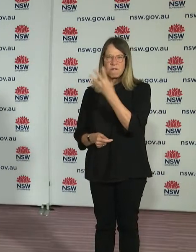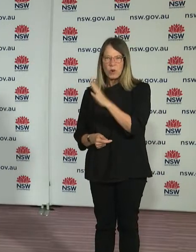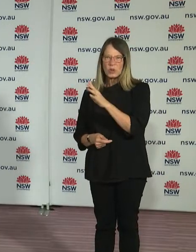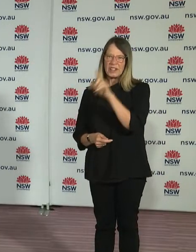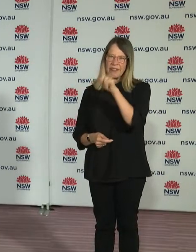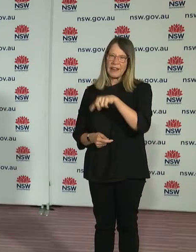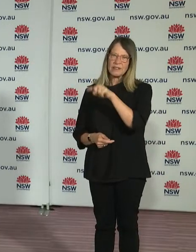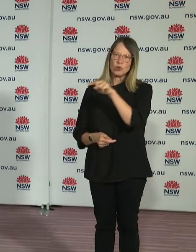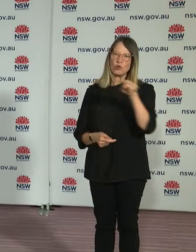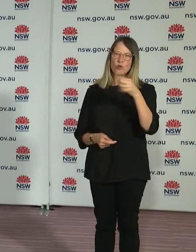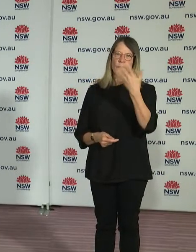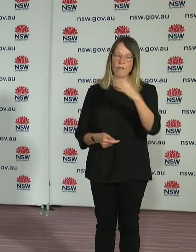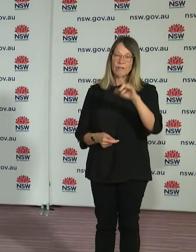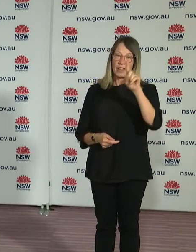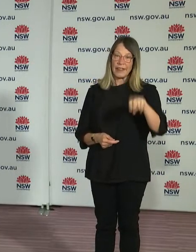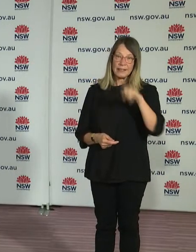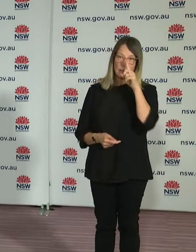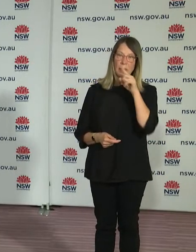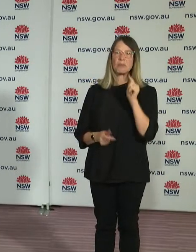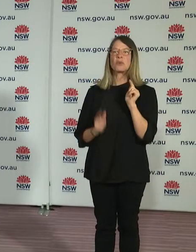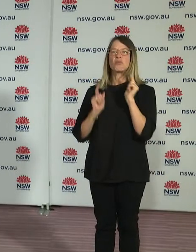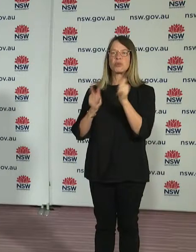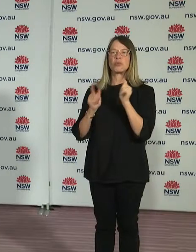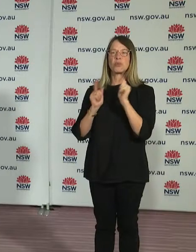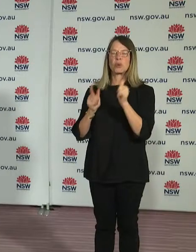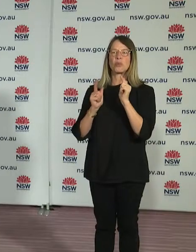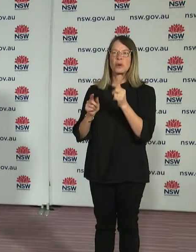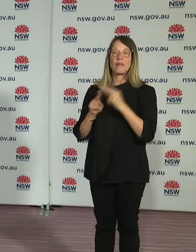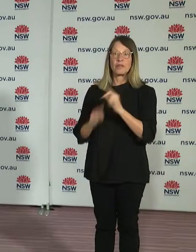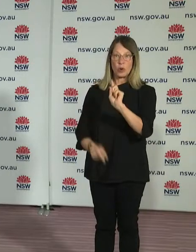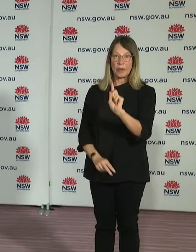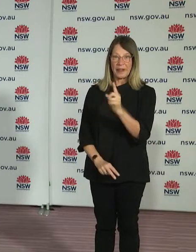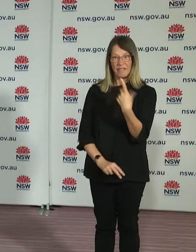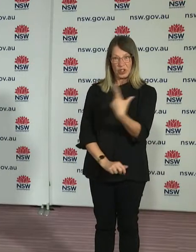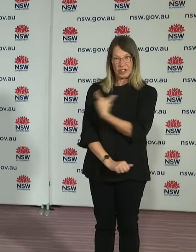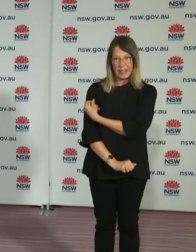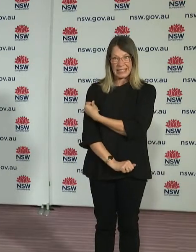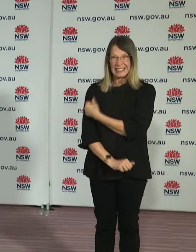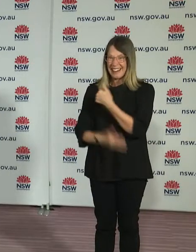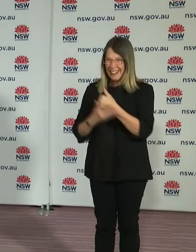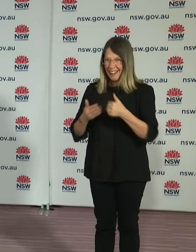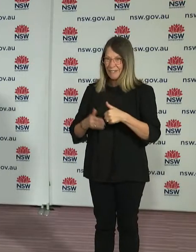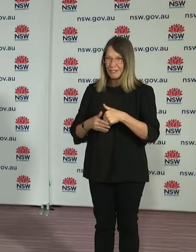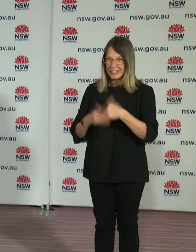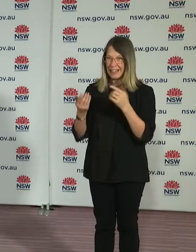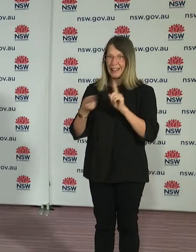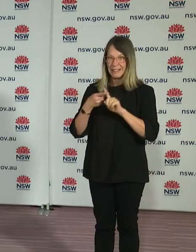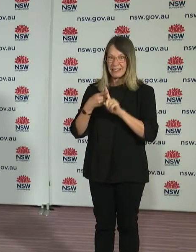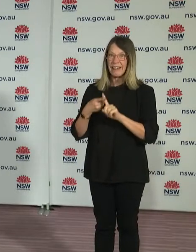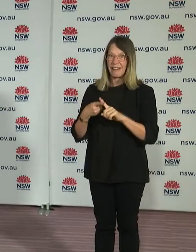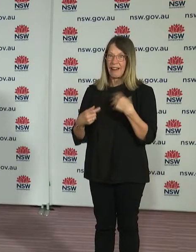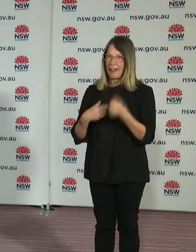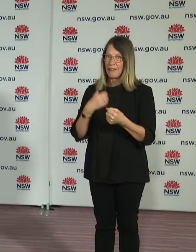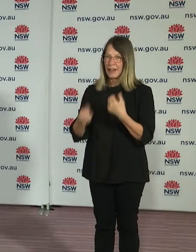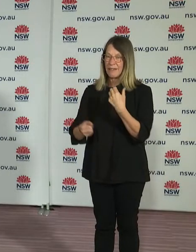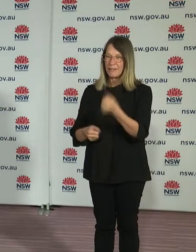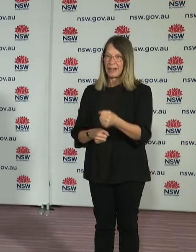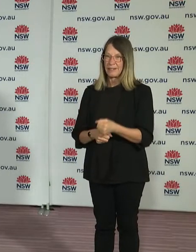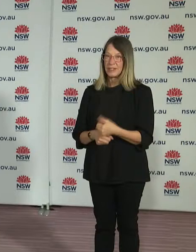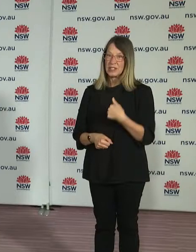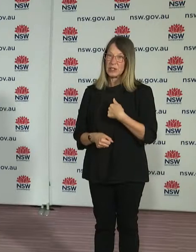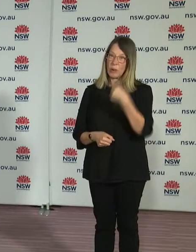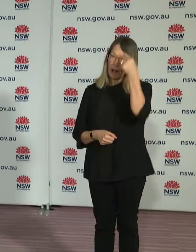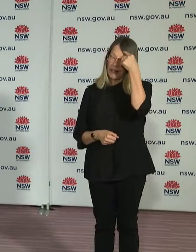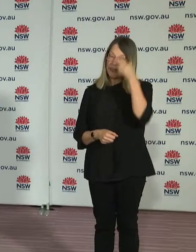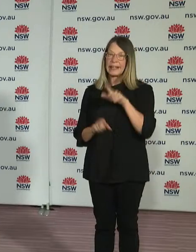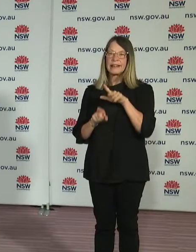day. And so that, I would believe that by next week we will see 90%